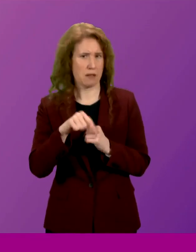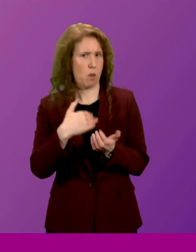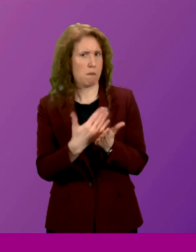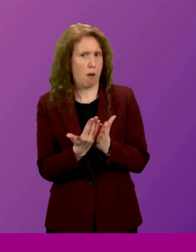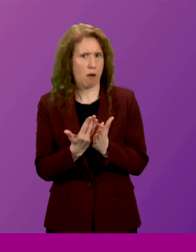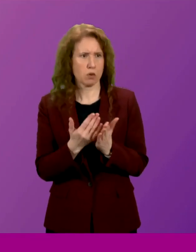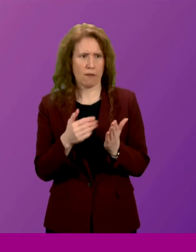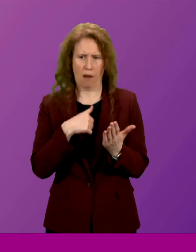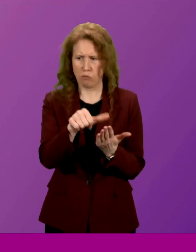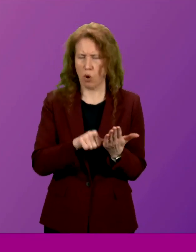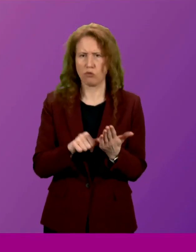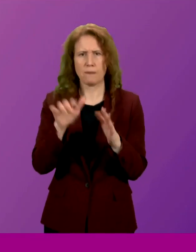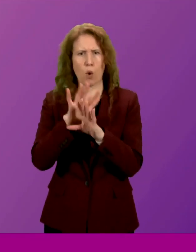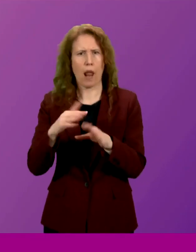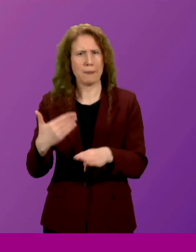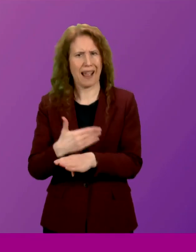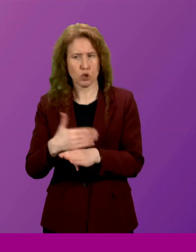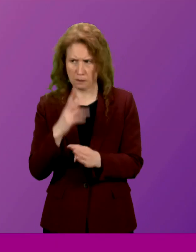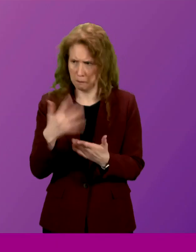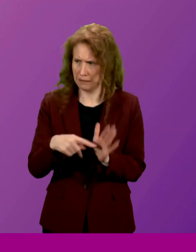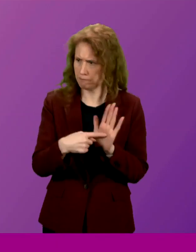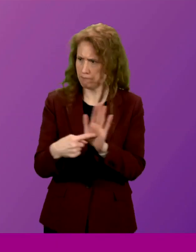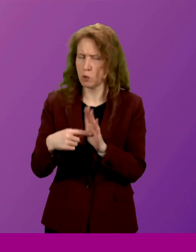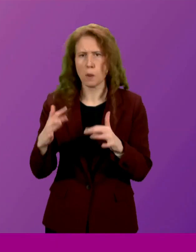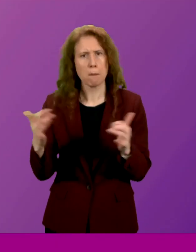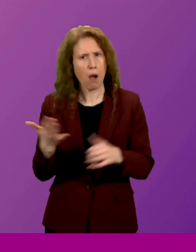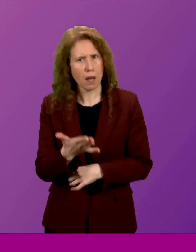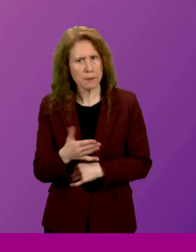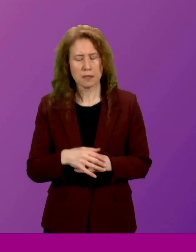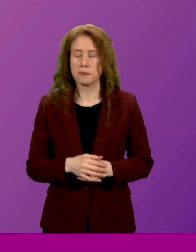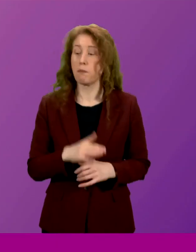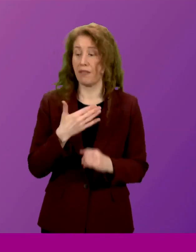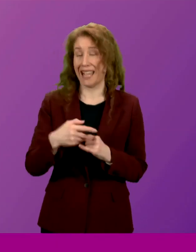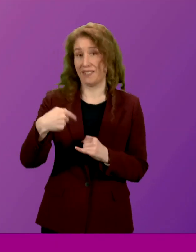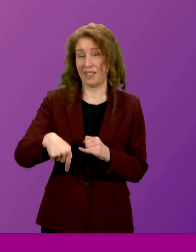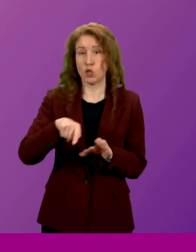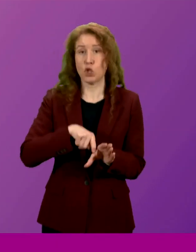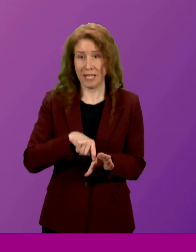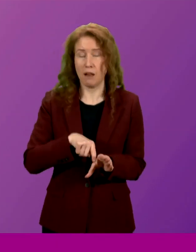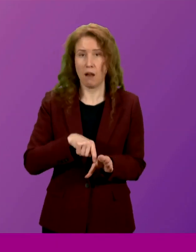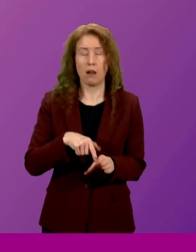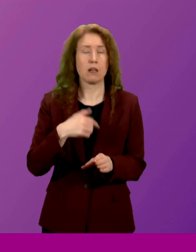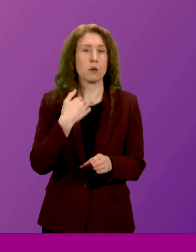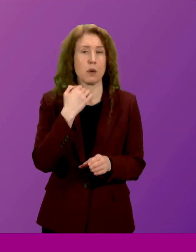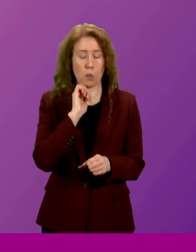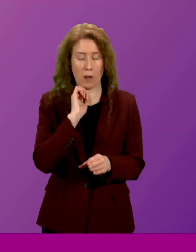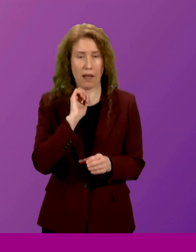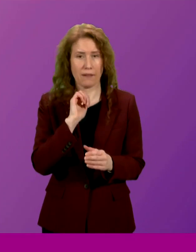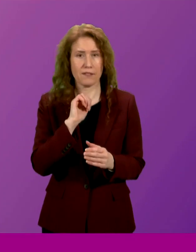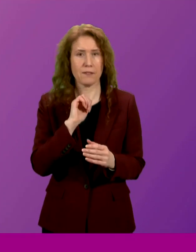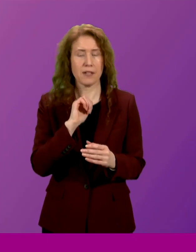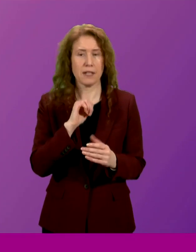programme for climate action, which has been set out to Parliament, and by the end of this year we will have set